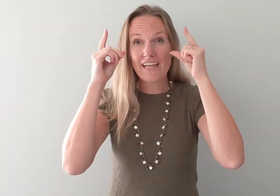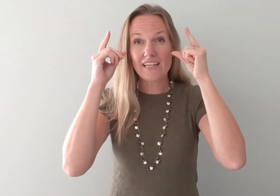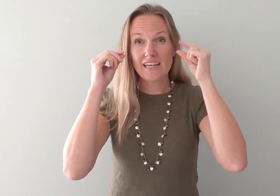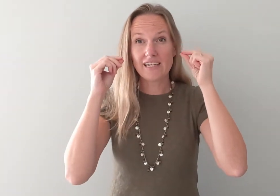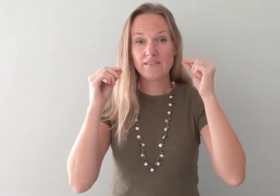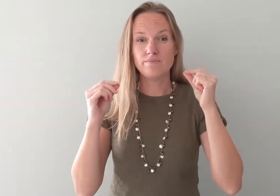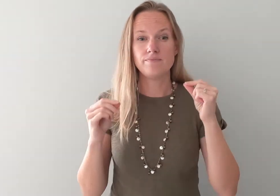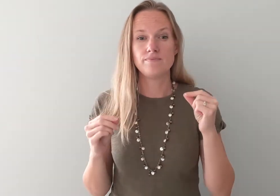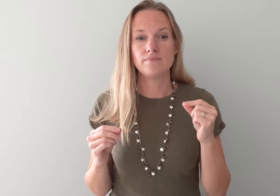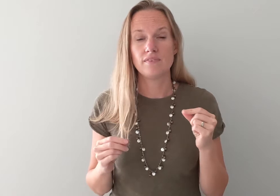awakening,